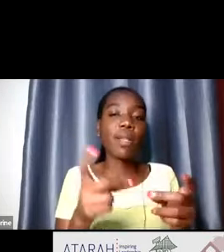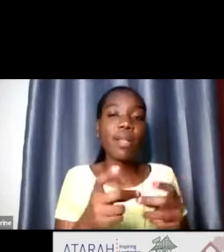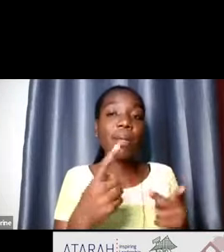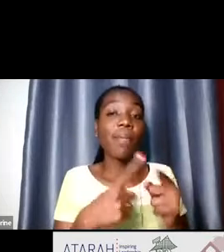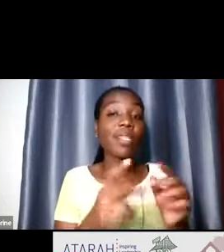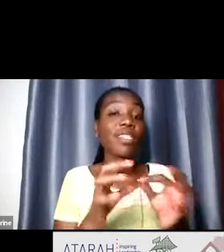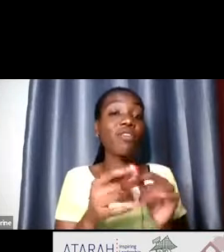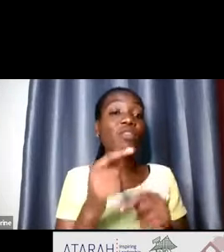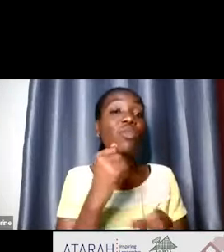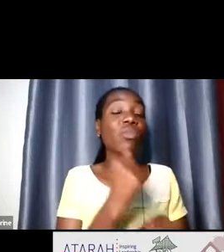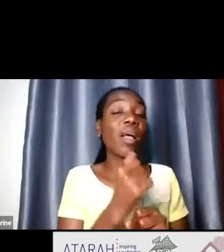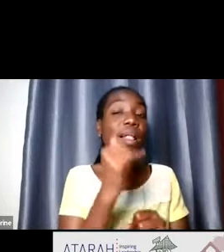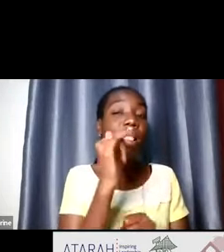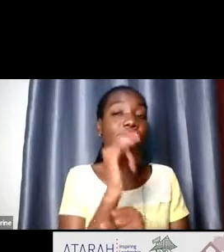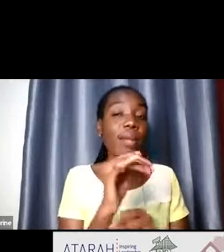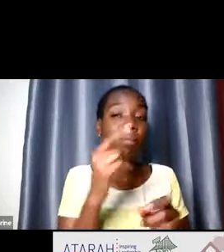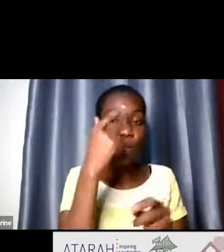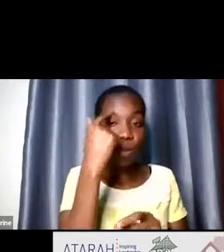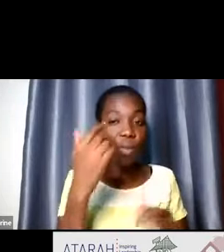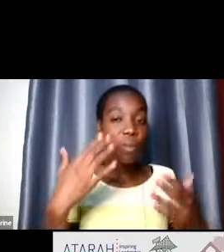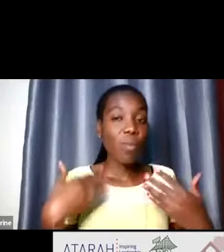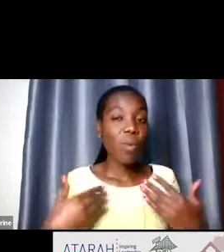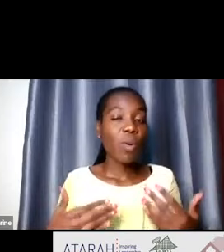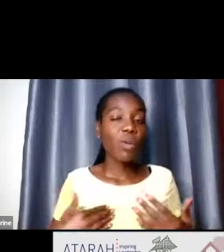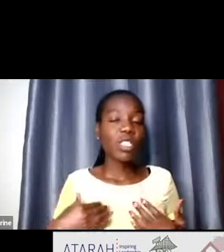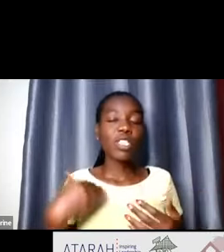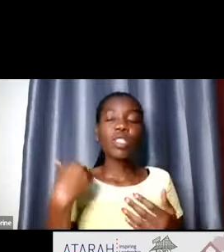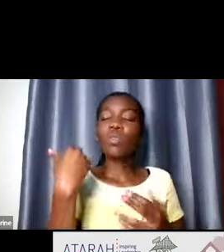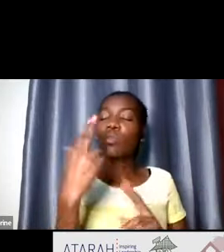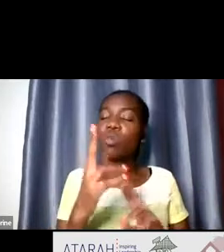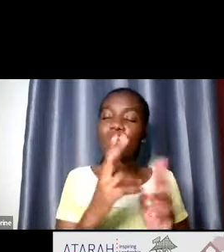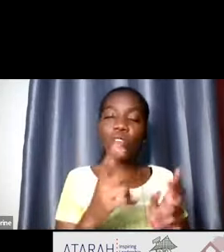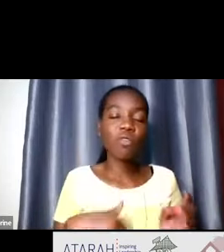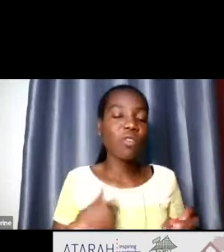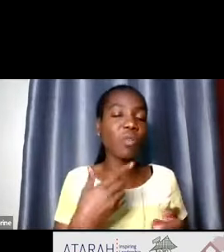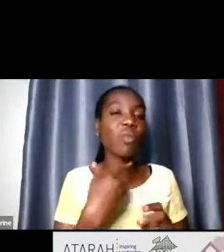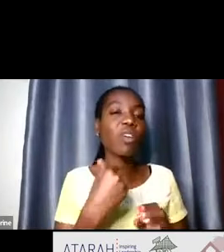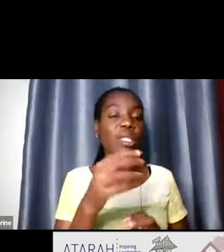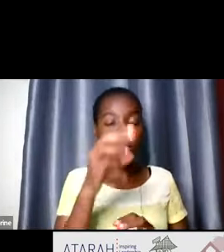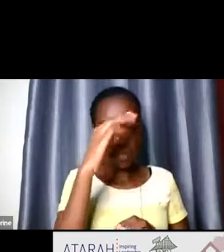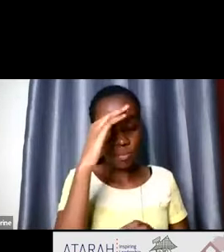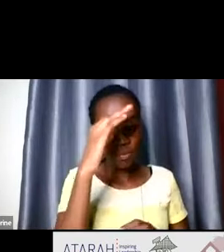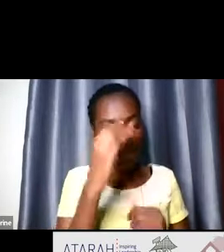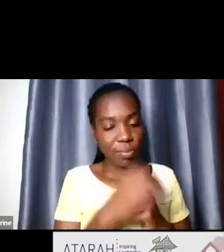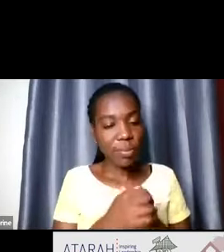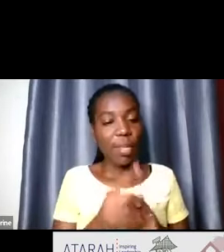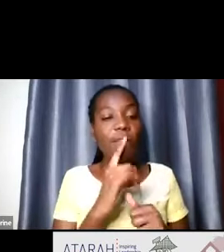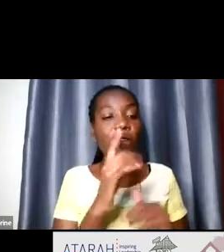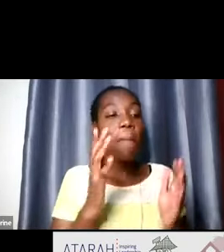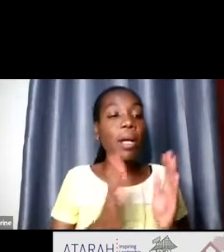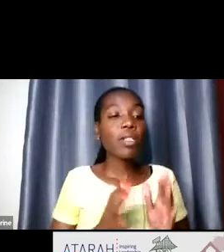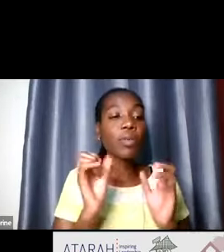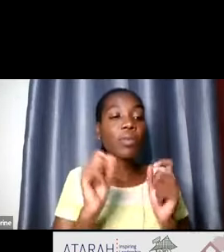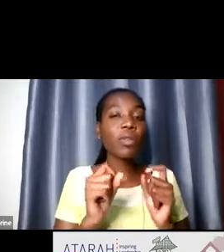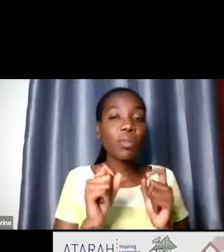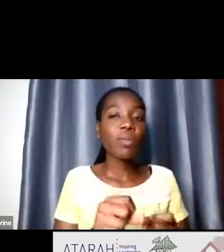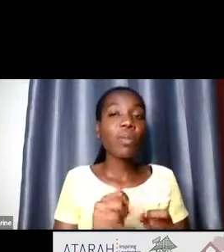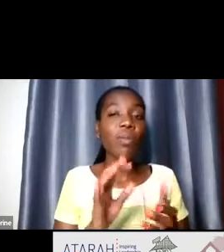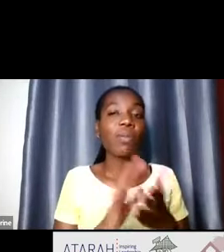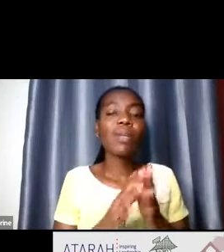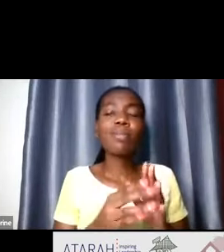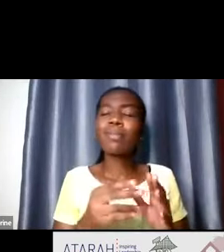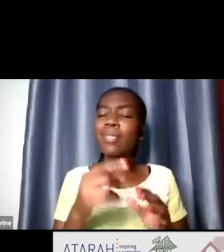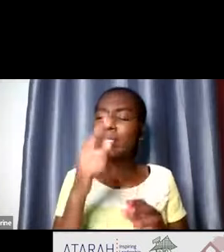do that, because the body had gotten used to the presence of alcohol, the person can go into serious